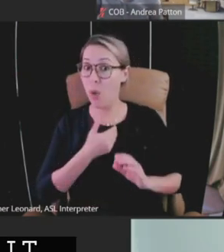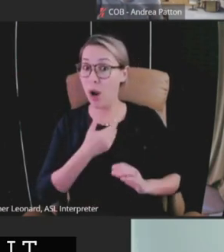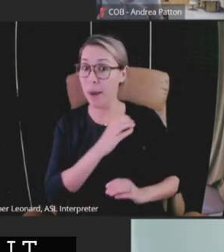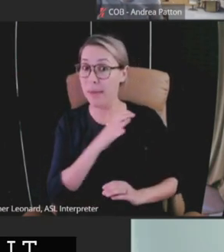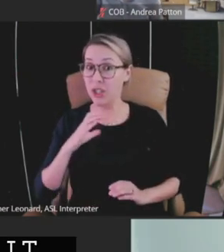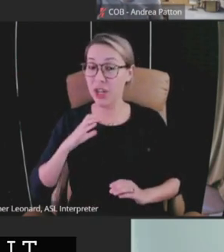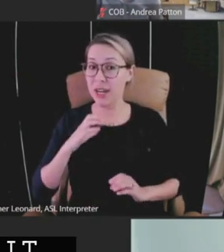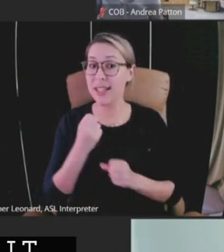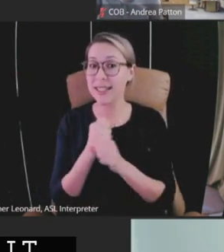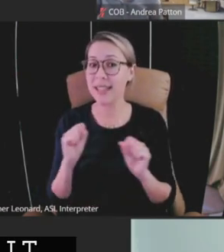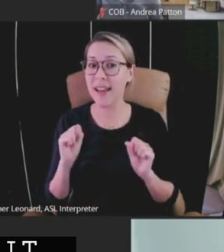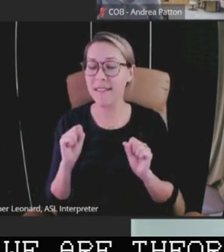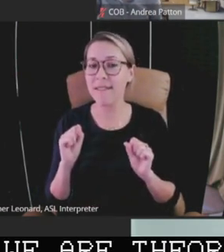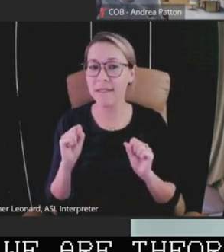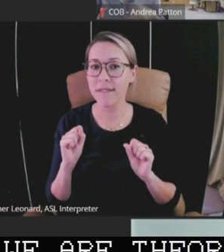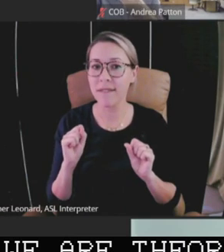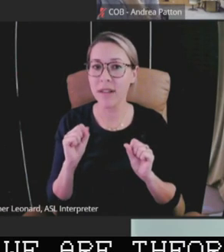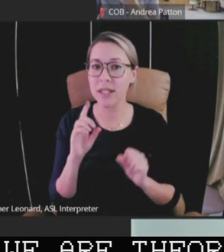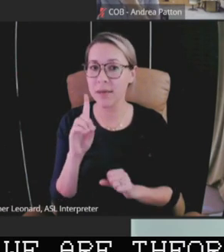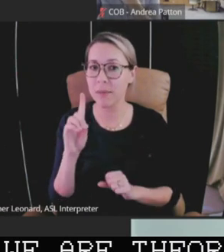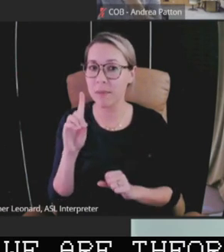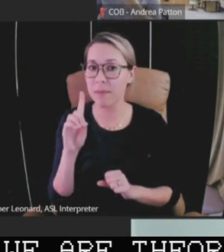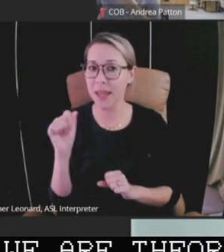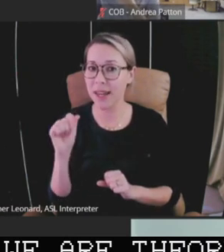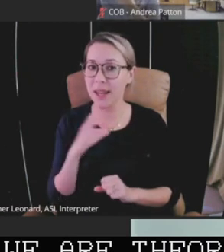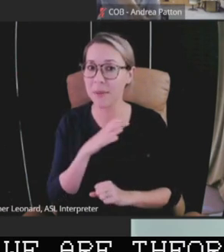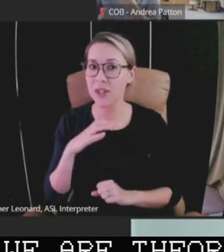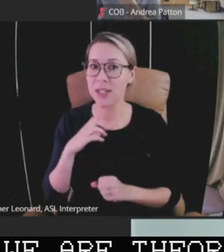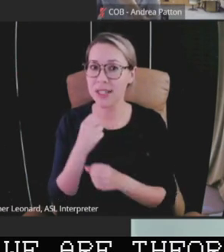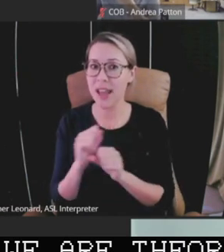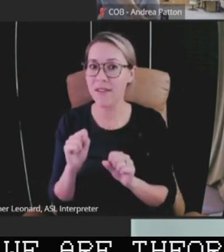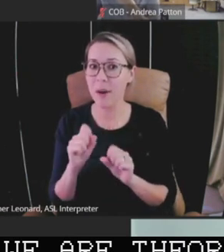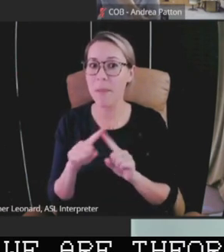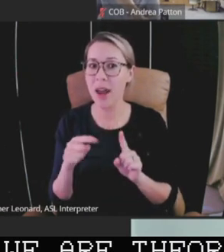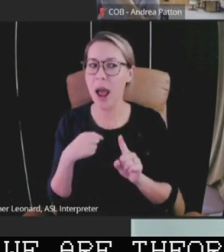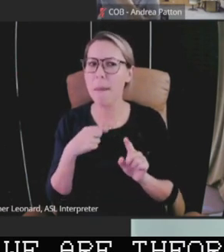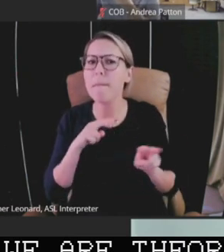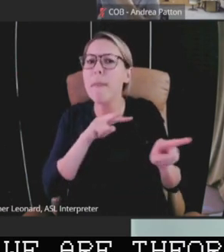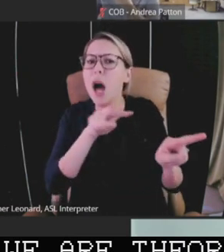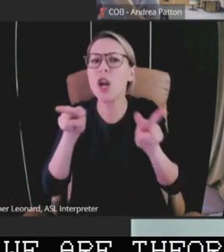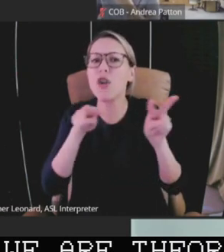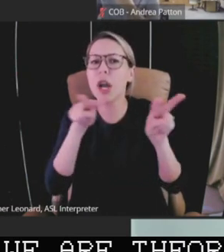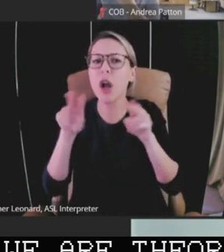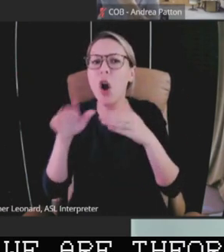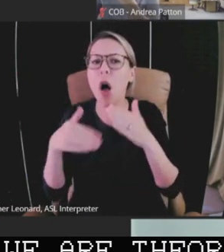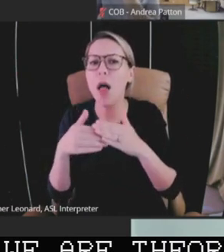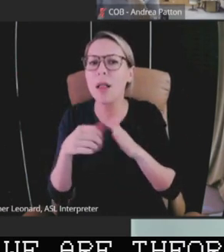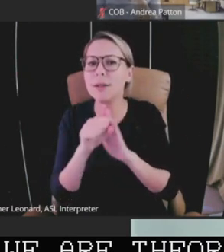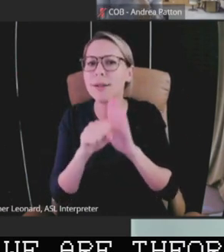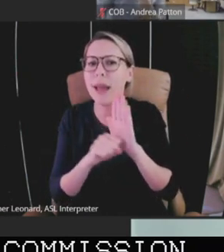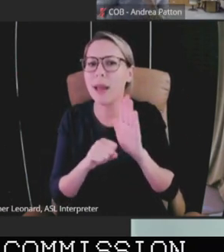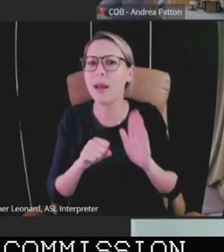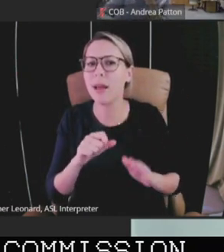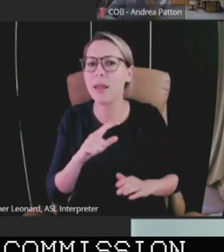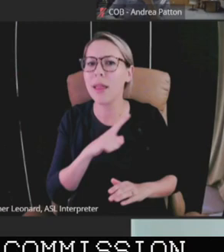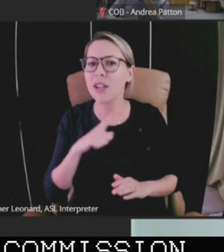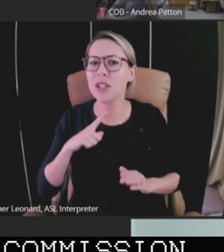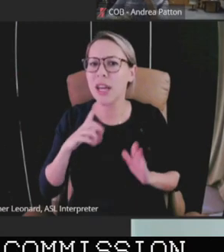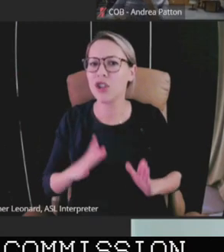commission. Of course, I'm monitoring all the state legislation as it comes out.